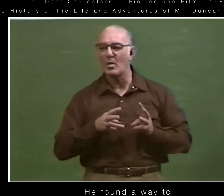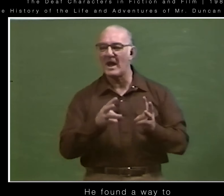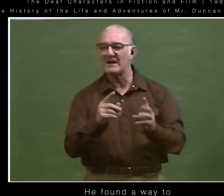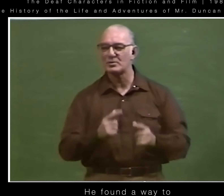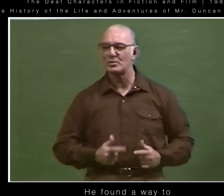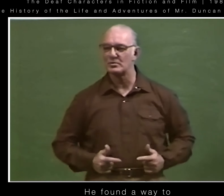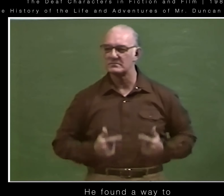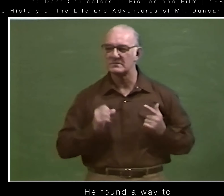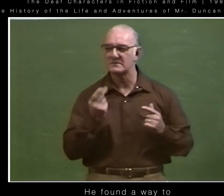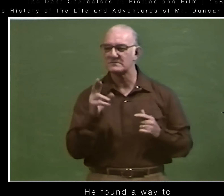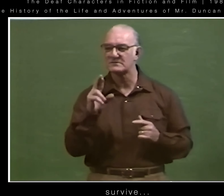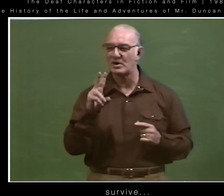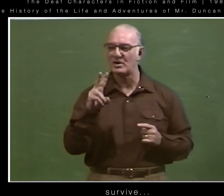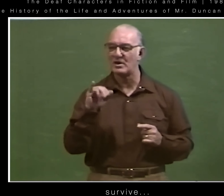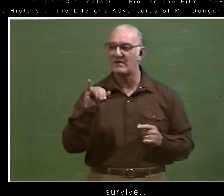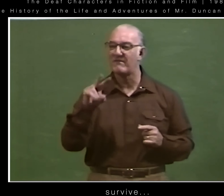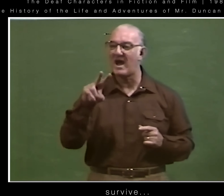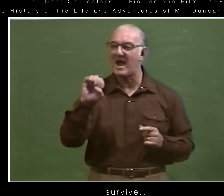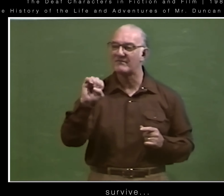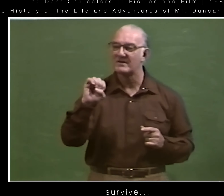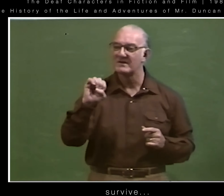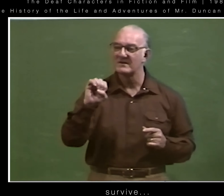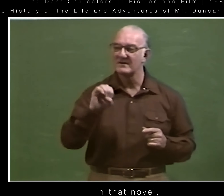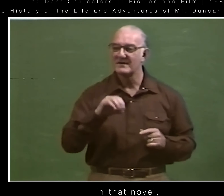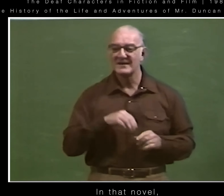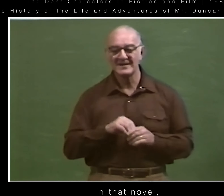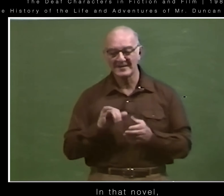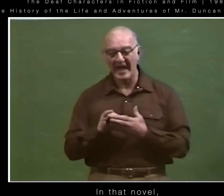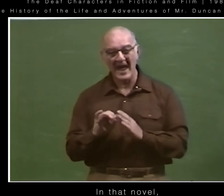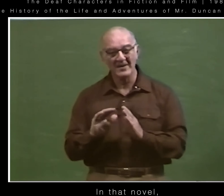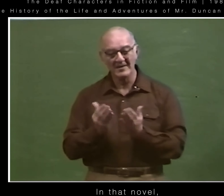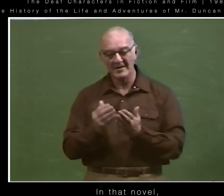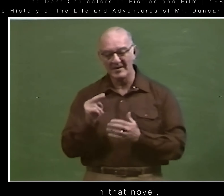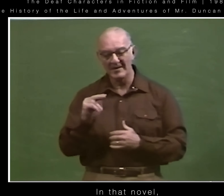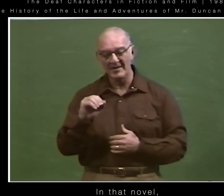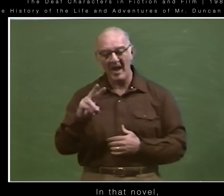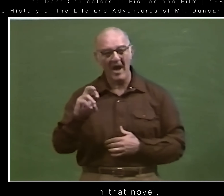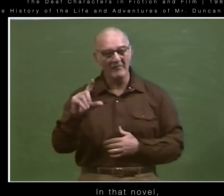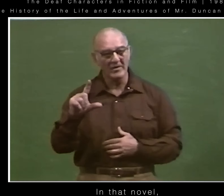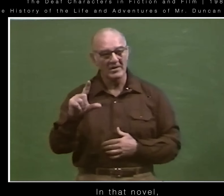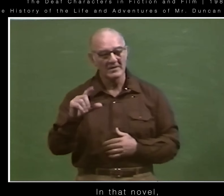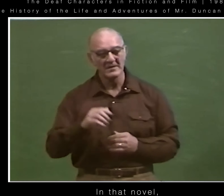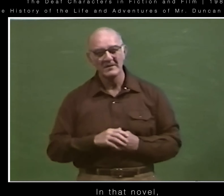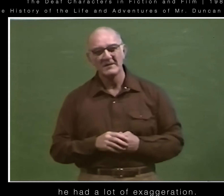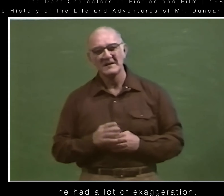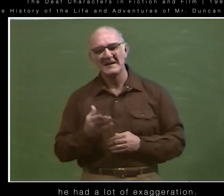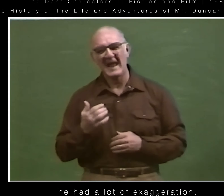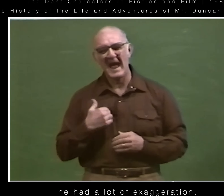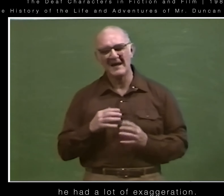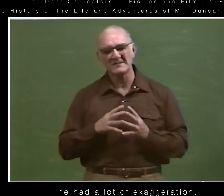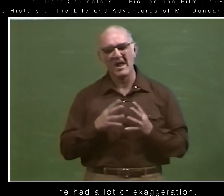way to survive. In that novel, he has a